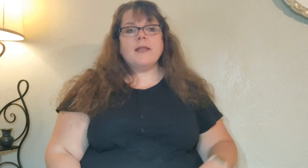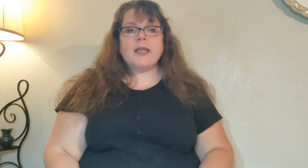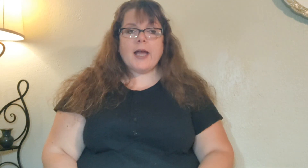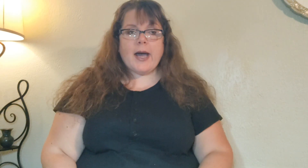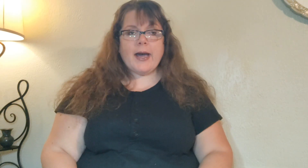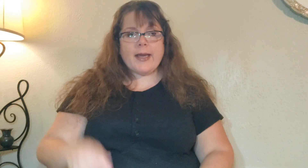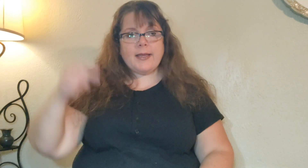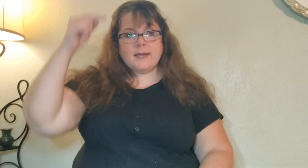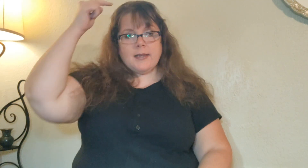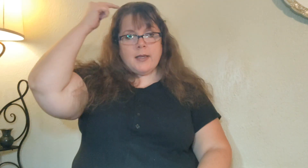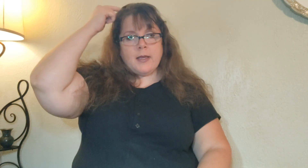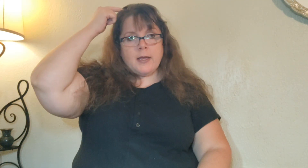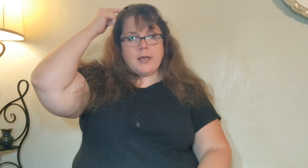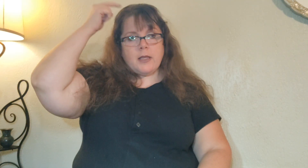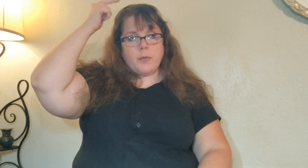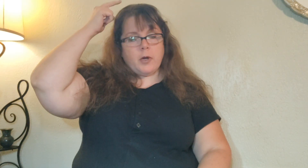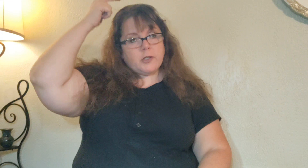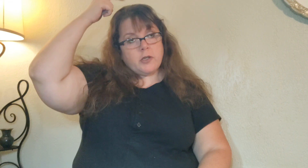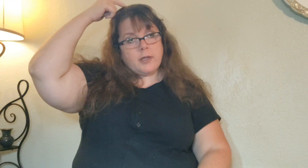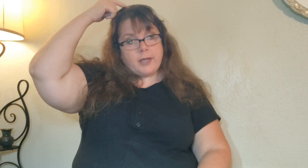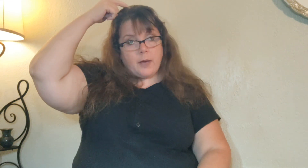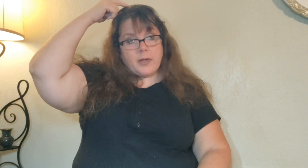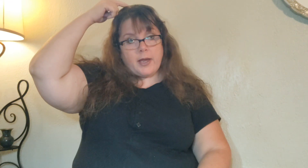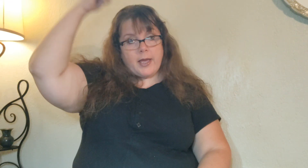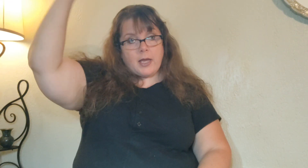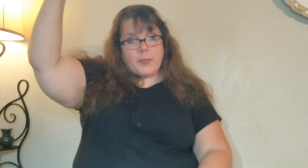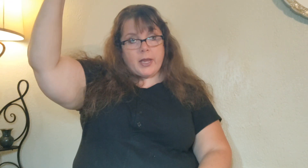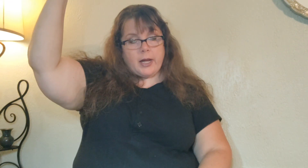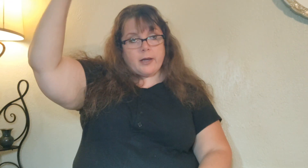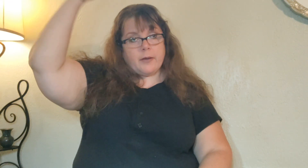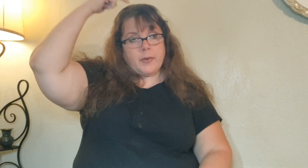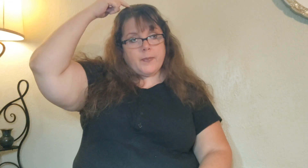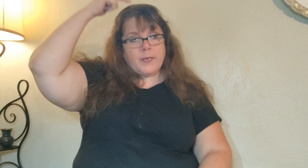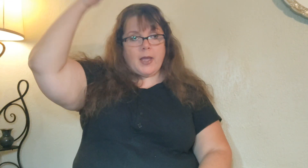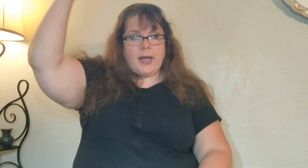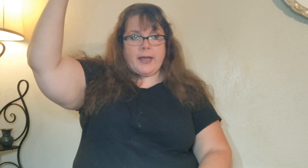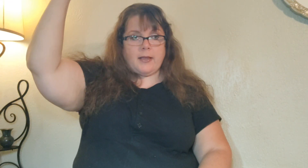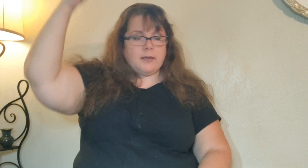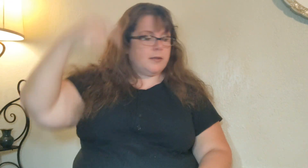Then height, you point to the top of your head, but up. Height.